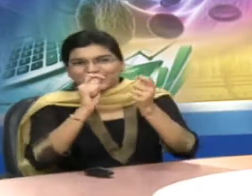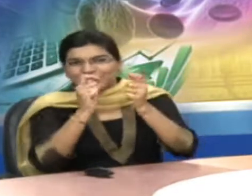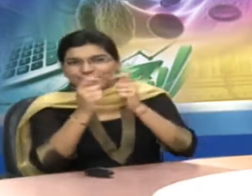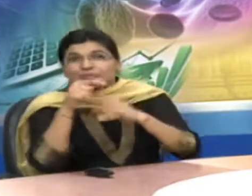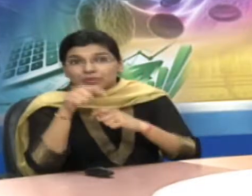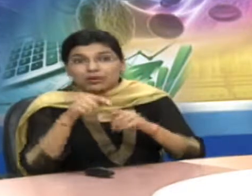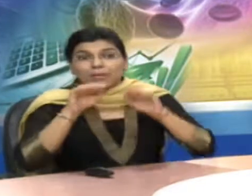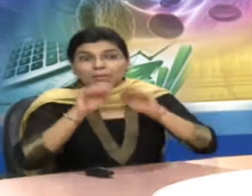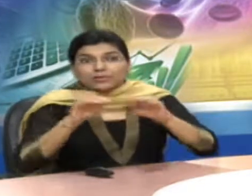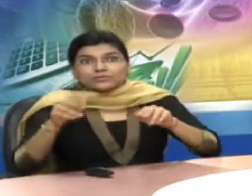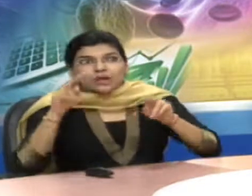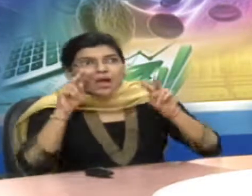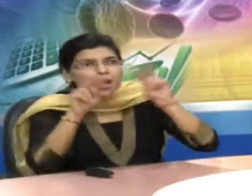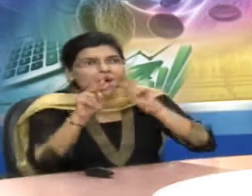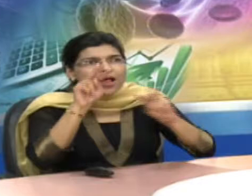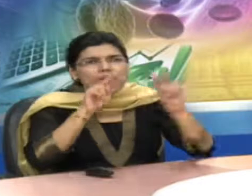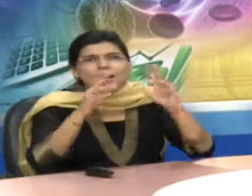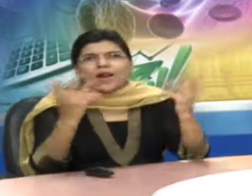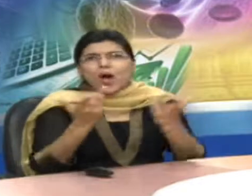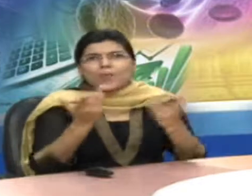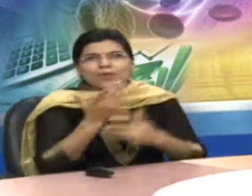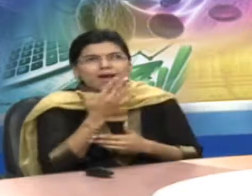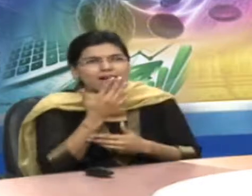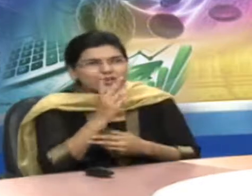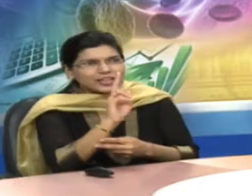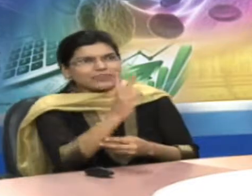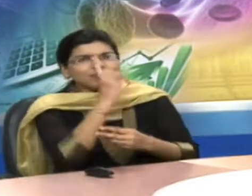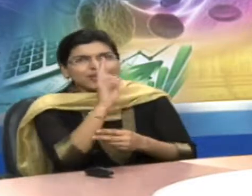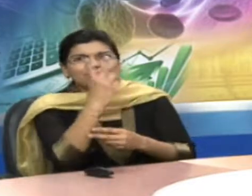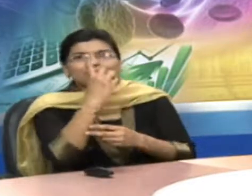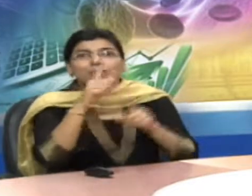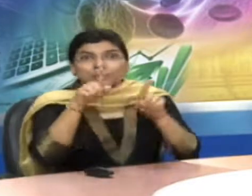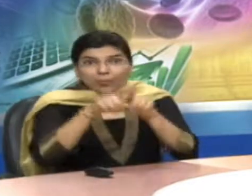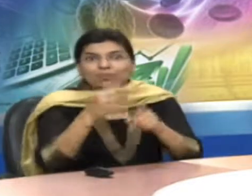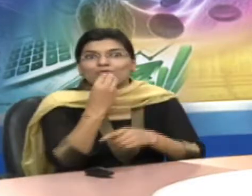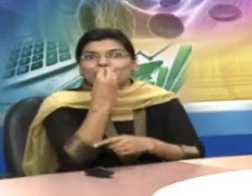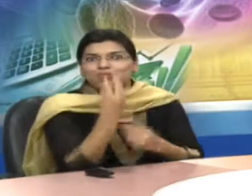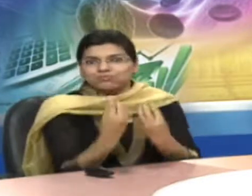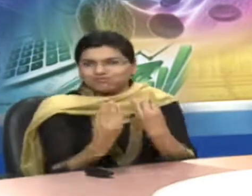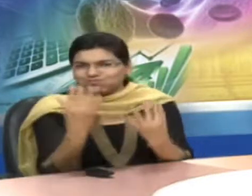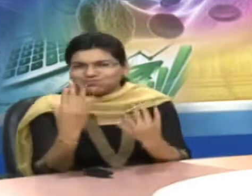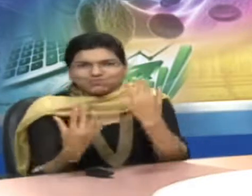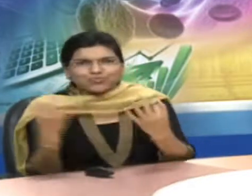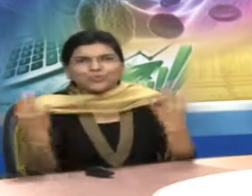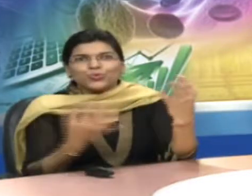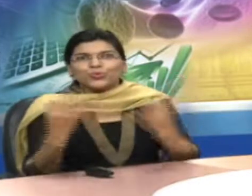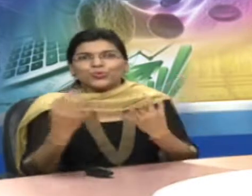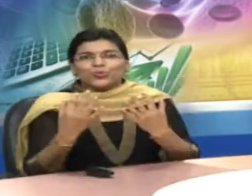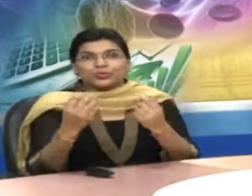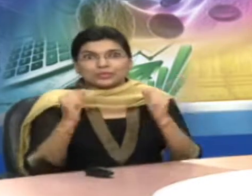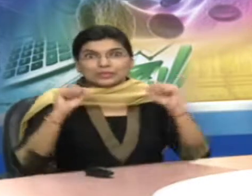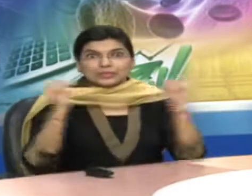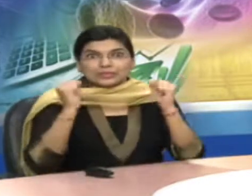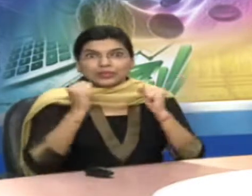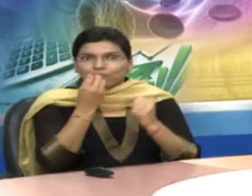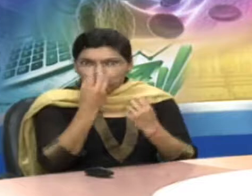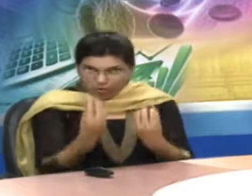The air temperature, the air effect also changes. The different